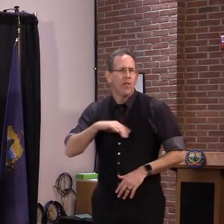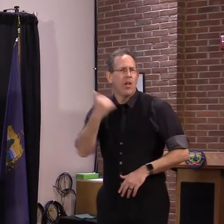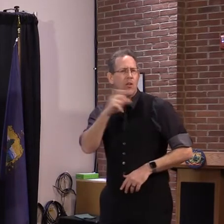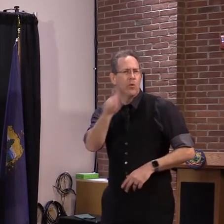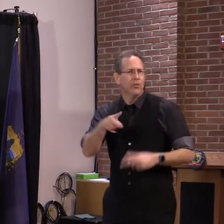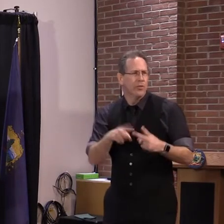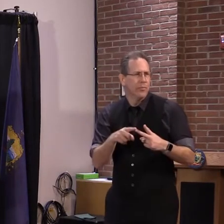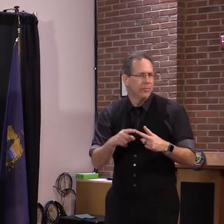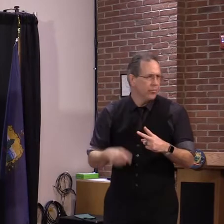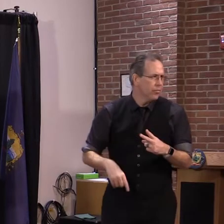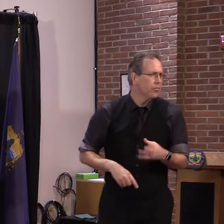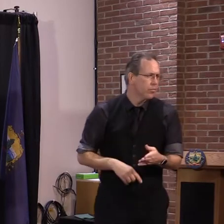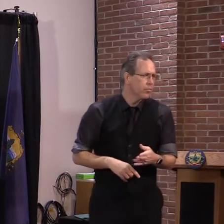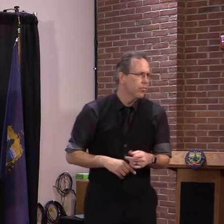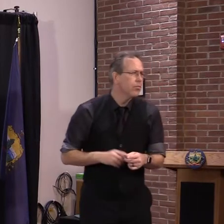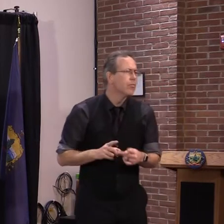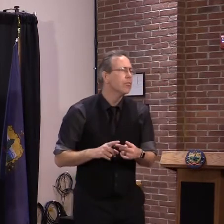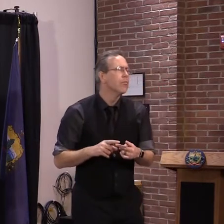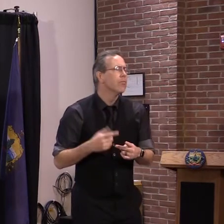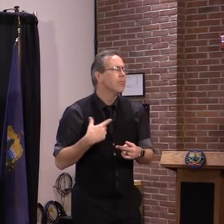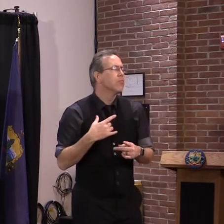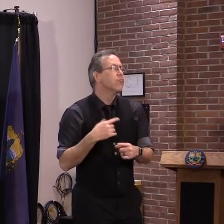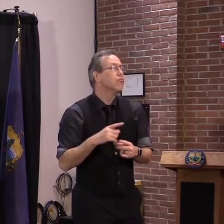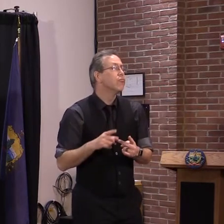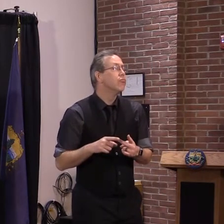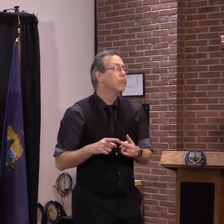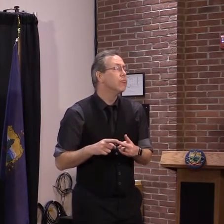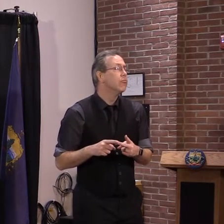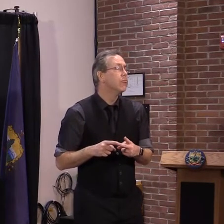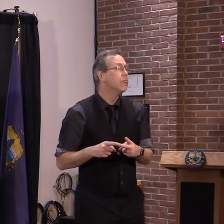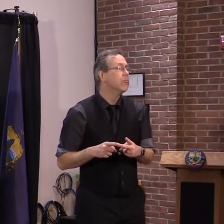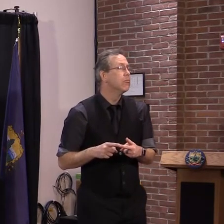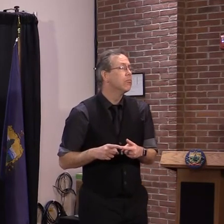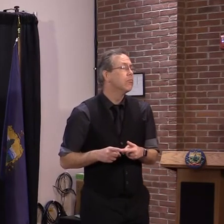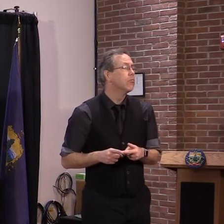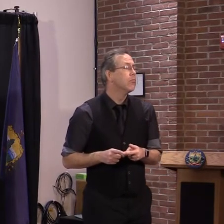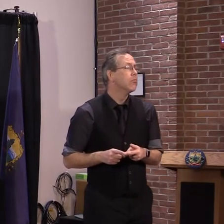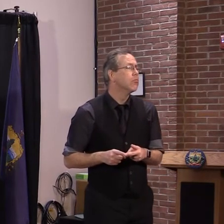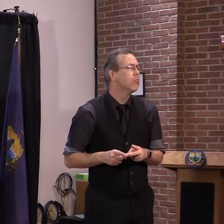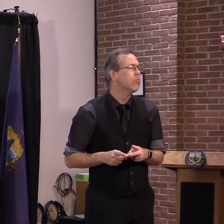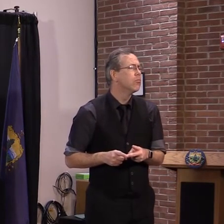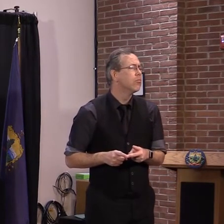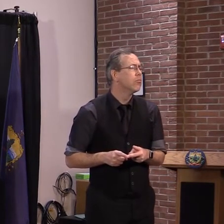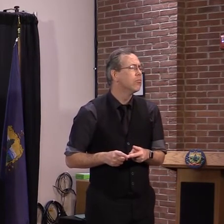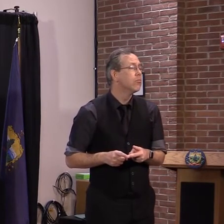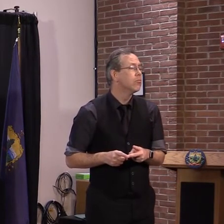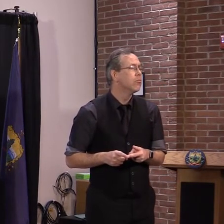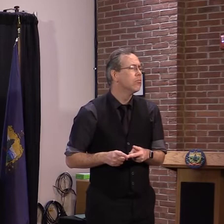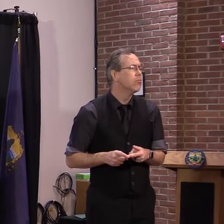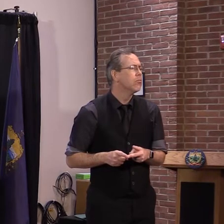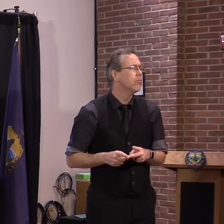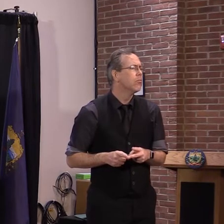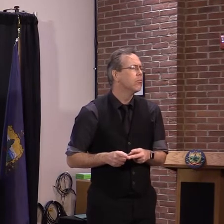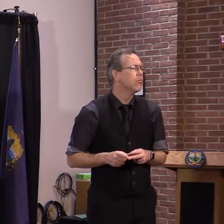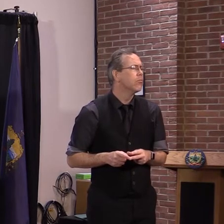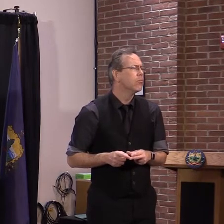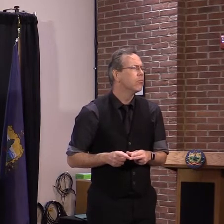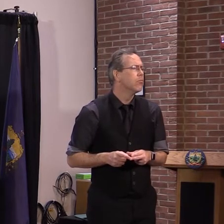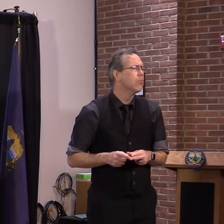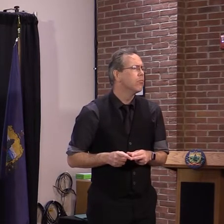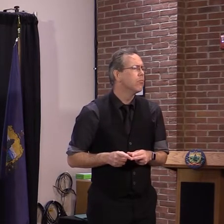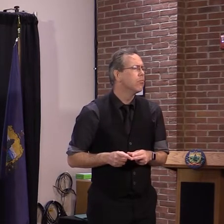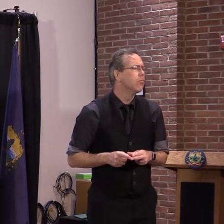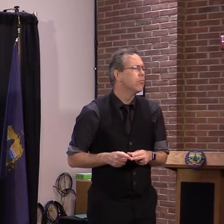Recently, we were reporting from information we received from the state police office about saturation